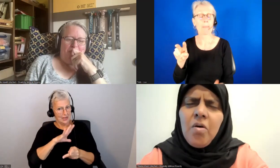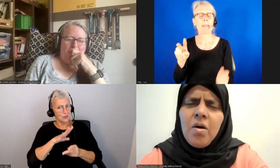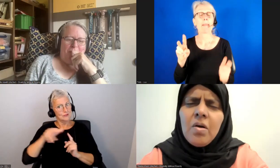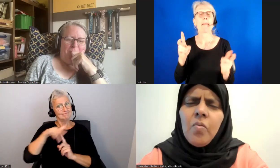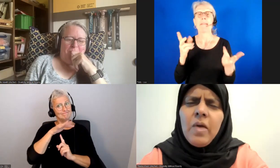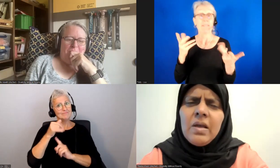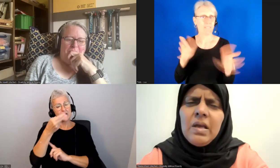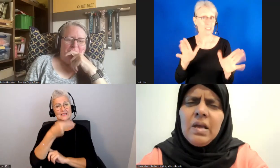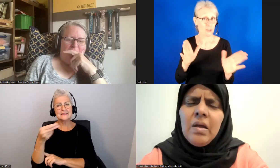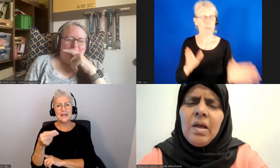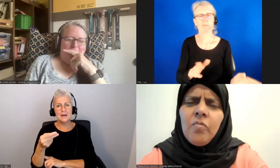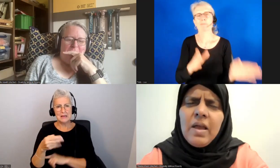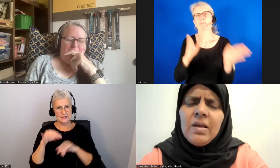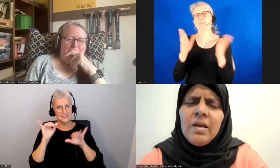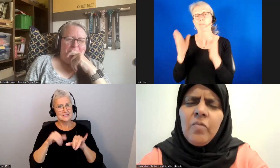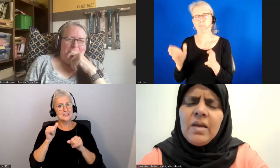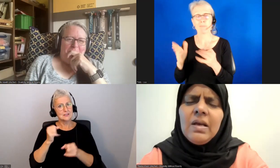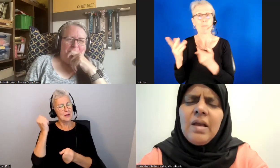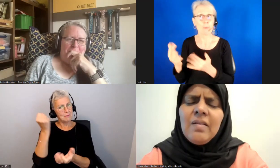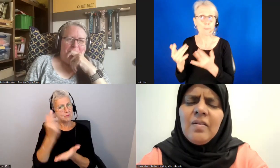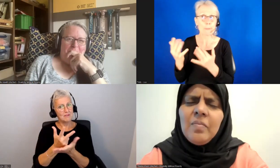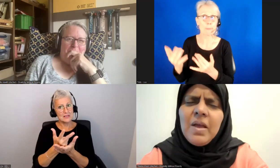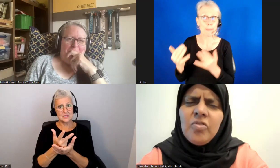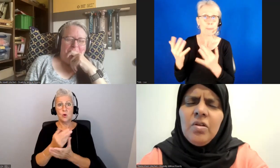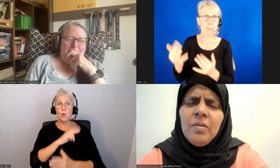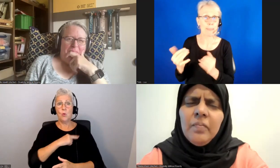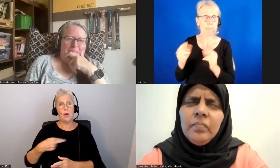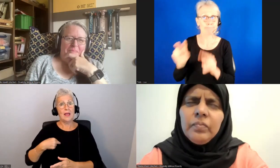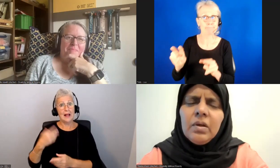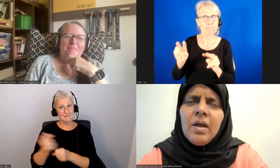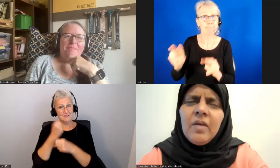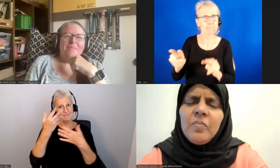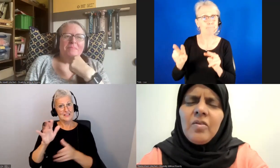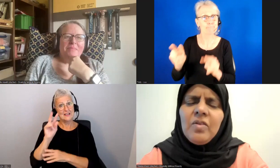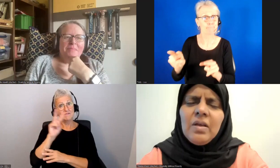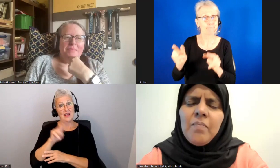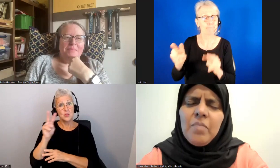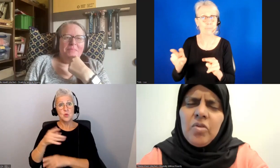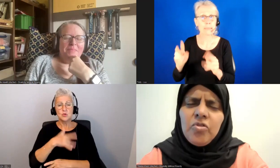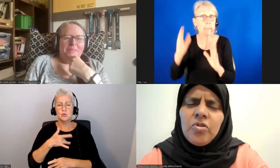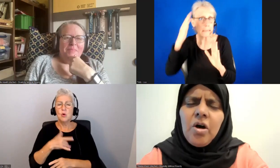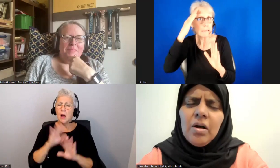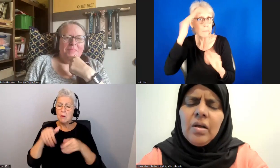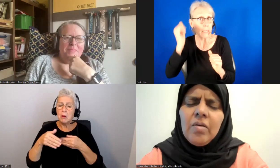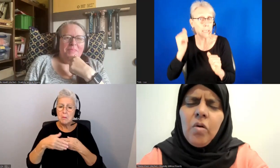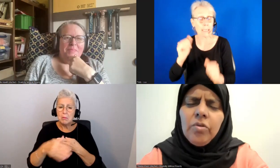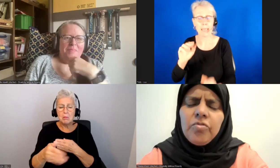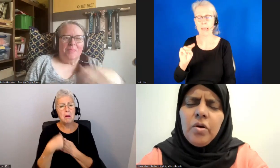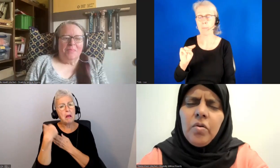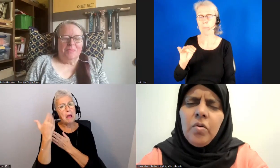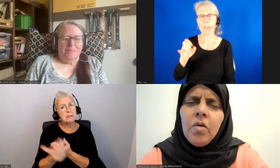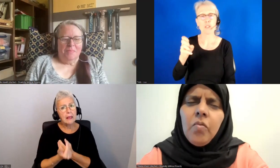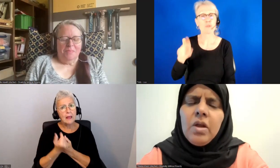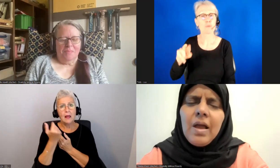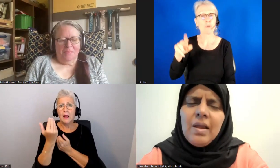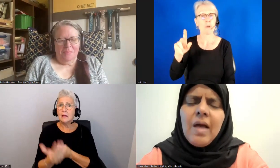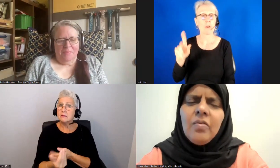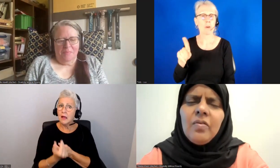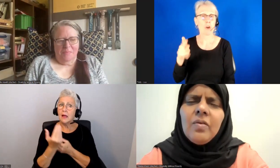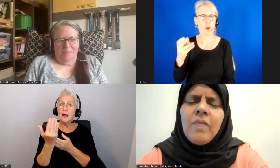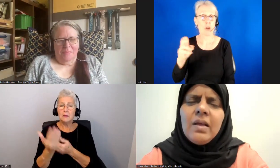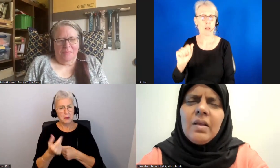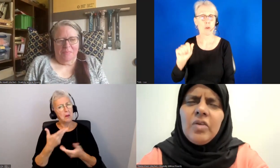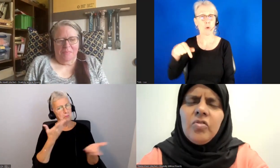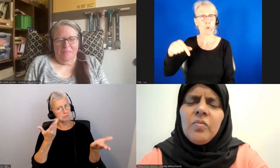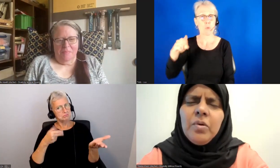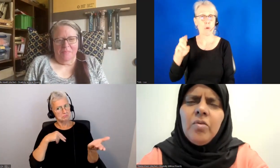right along, waiting and waiting and waiting in anticipation, expecting that Minister Carla Qualtrough would announce